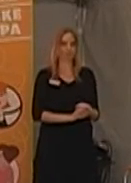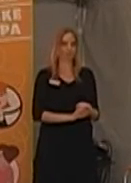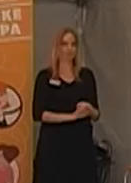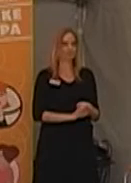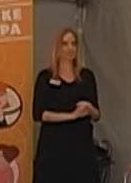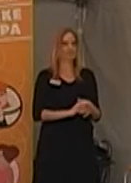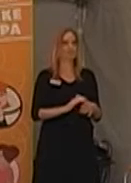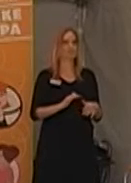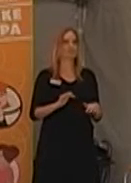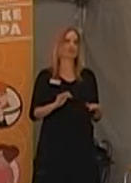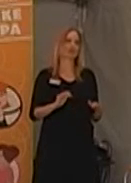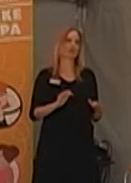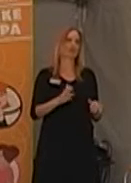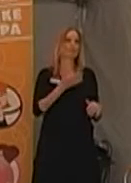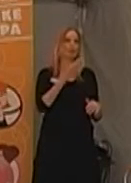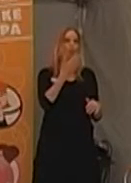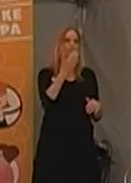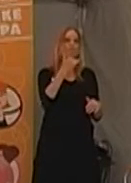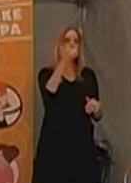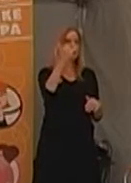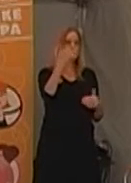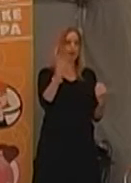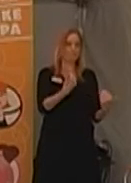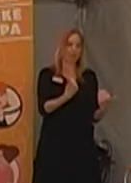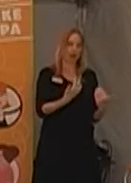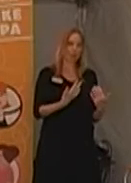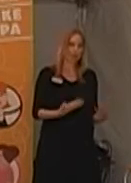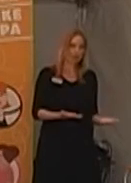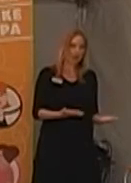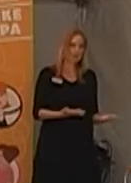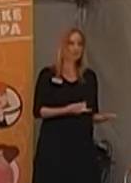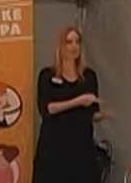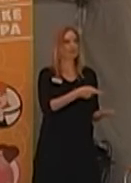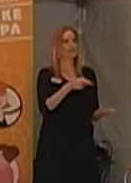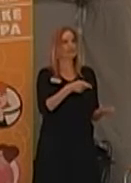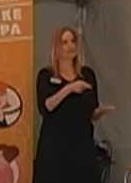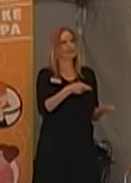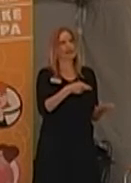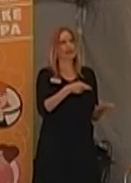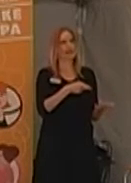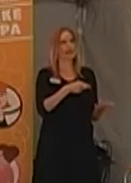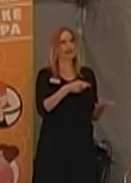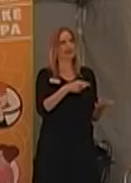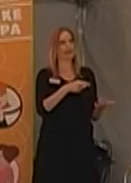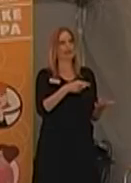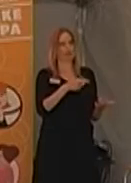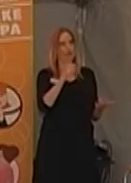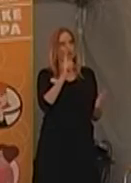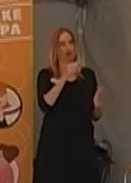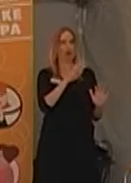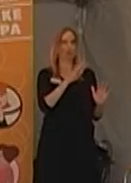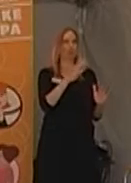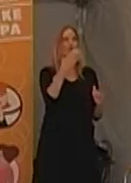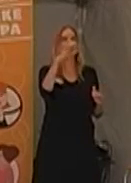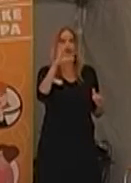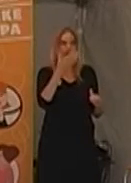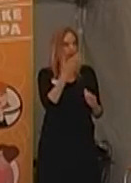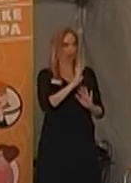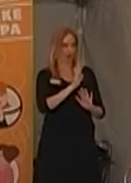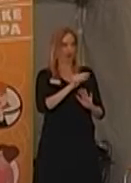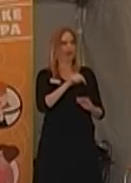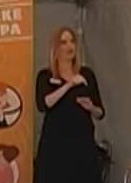the Nordics as it is now. We haven't perceived it for centuries. So at some point it was a